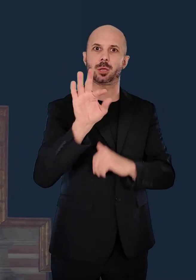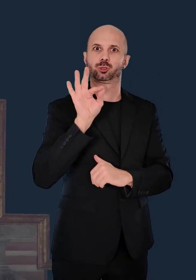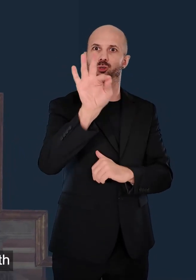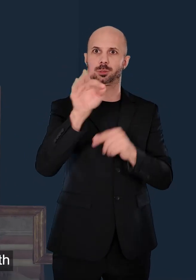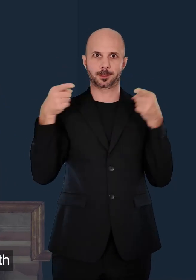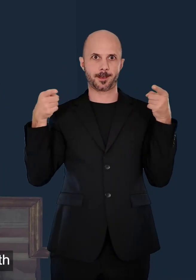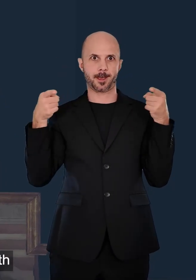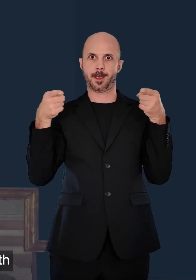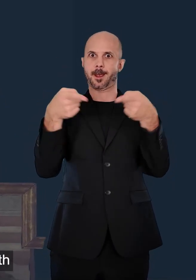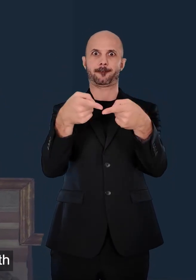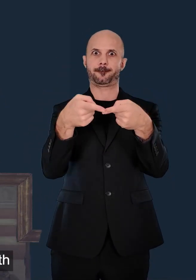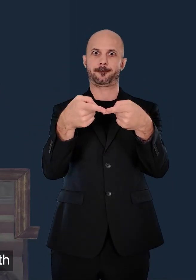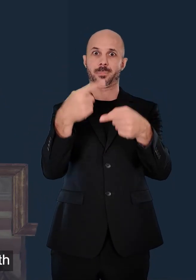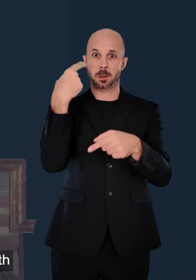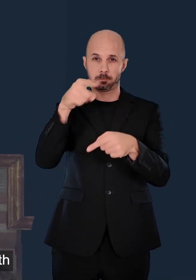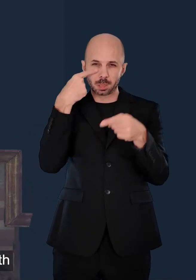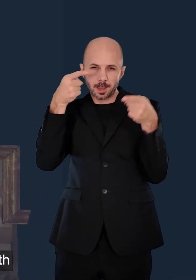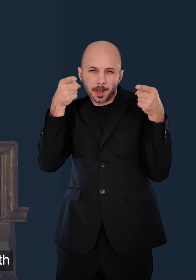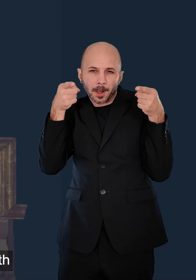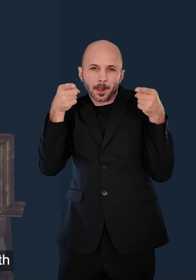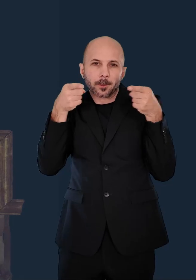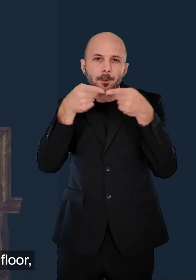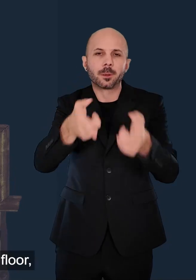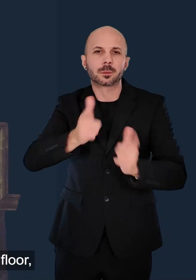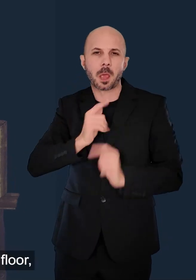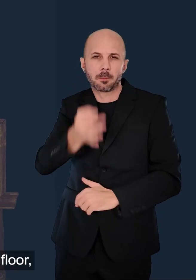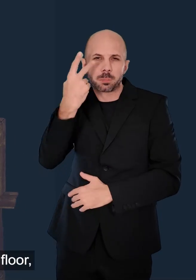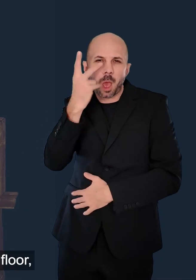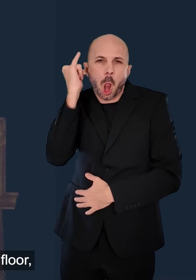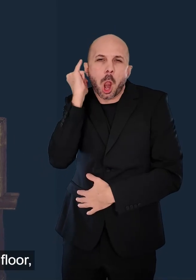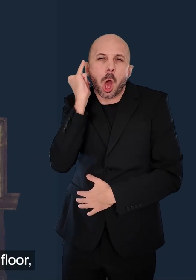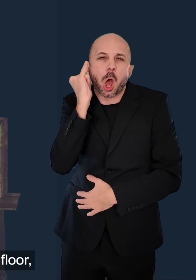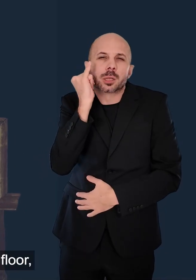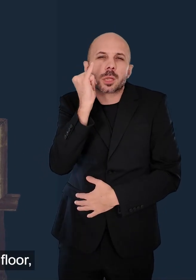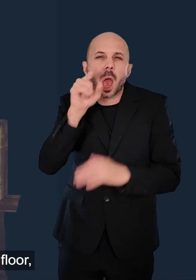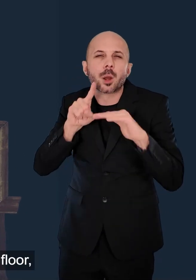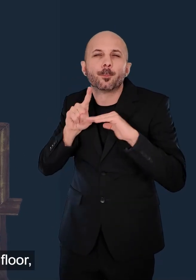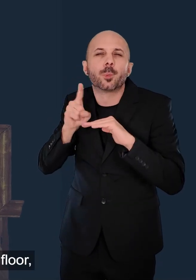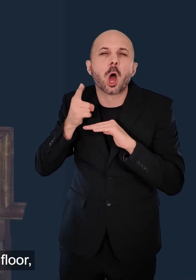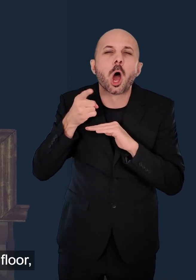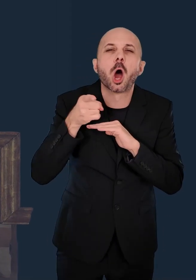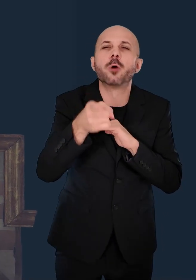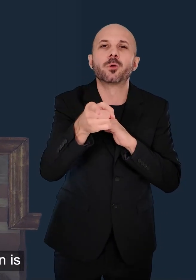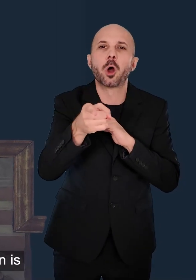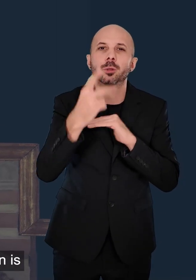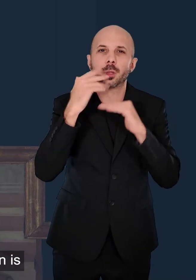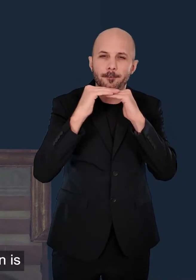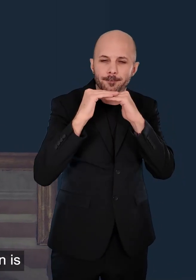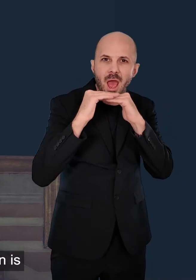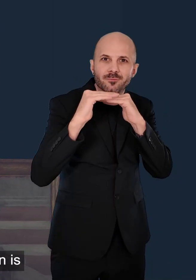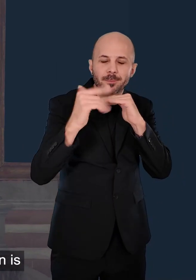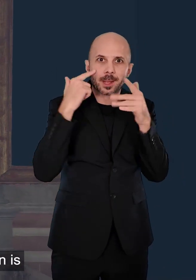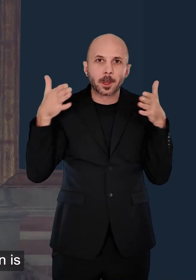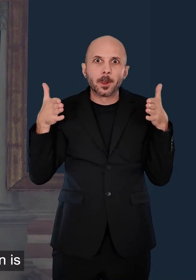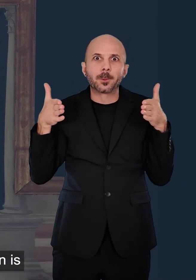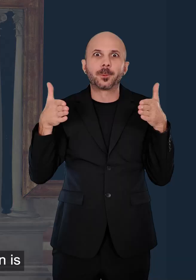point, which gives the illusion of depth thanks to the constructions of the floor. The loggia